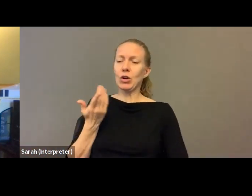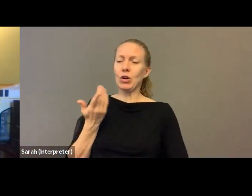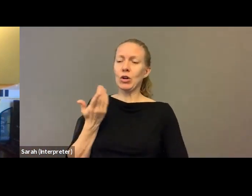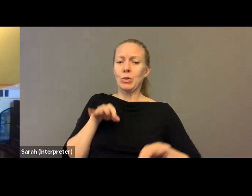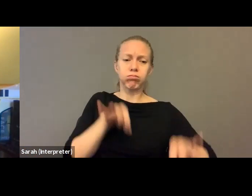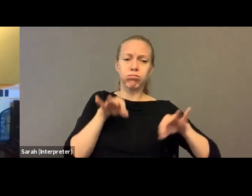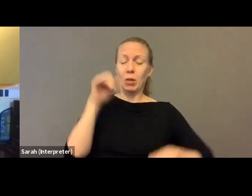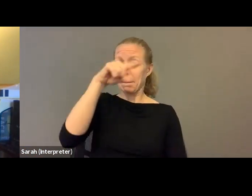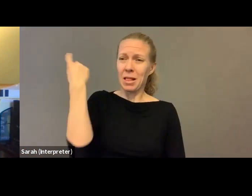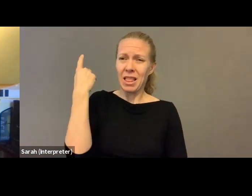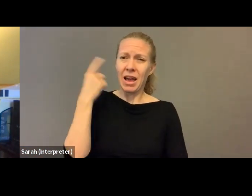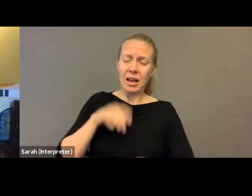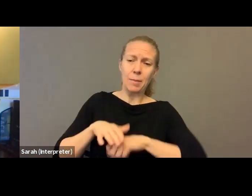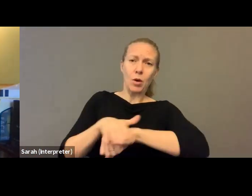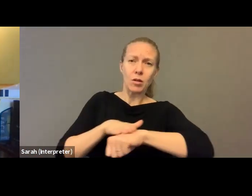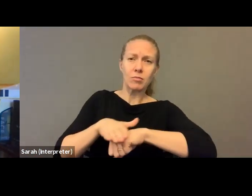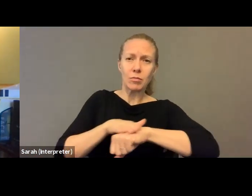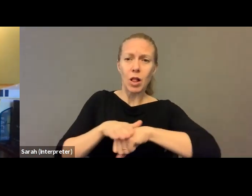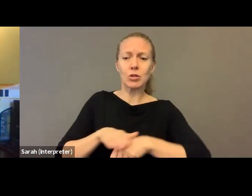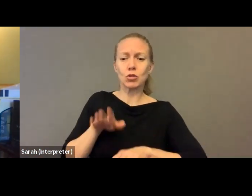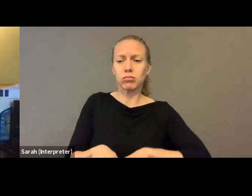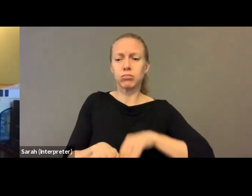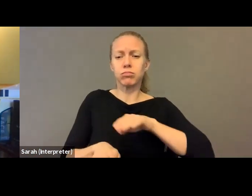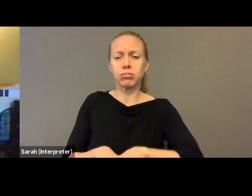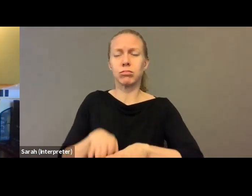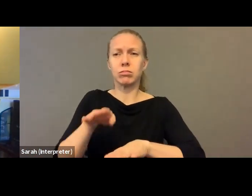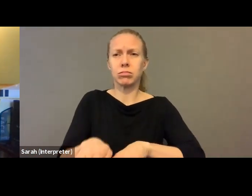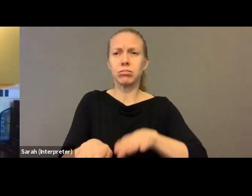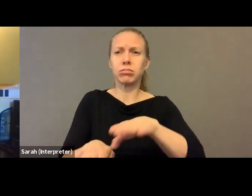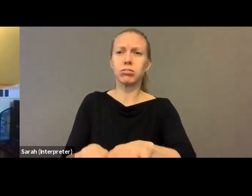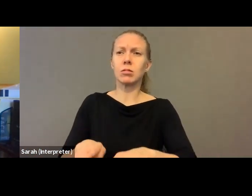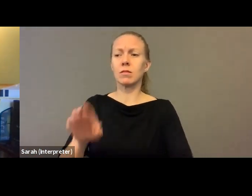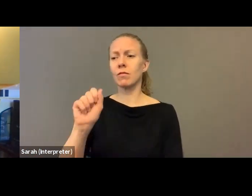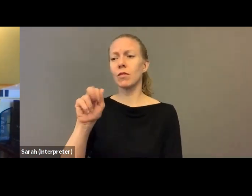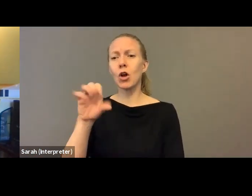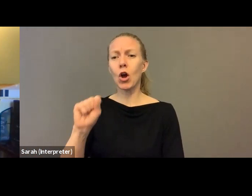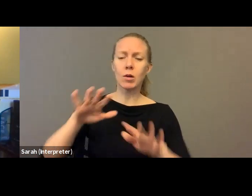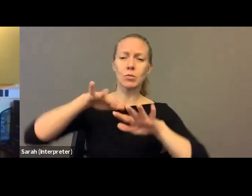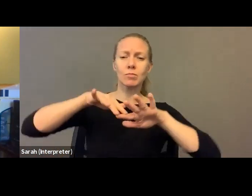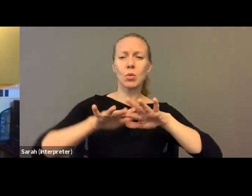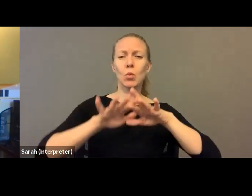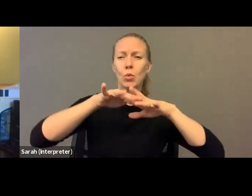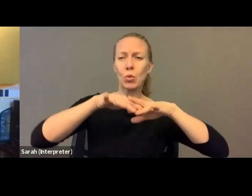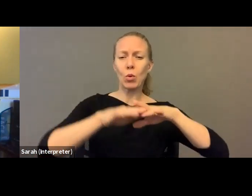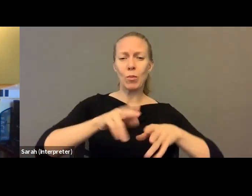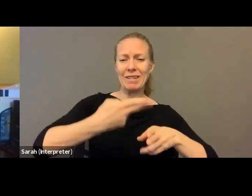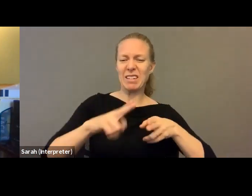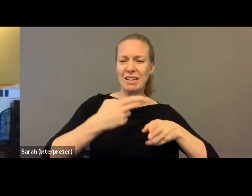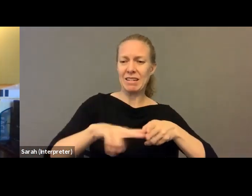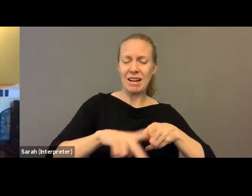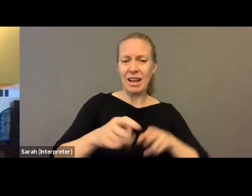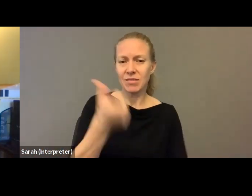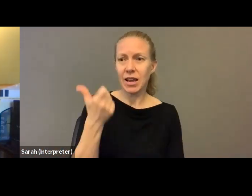after foot on the fraying, frays woven of arms, knifed out, offering the selves,